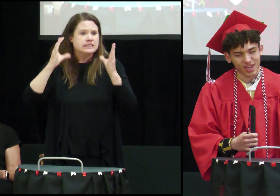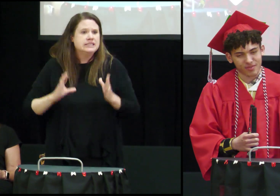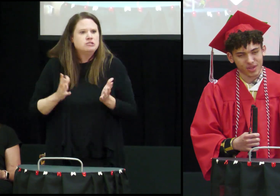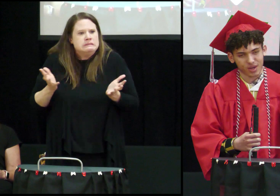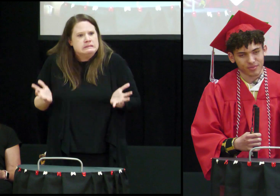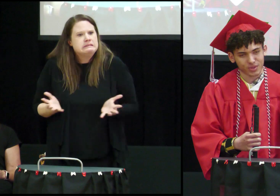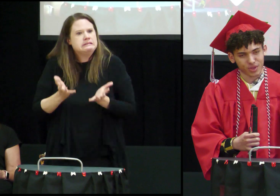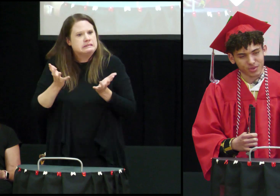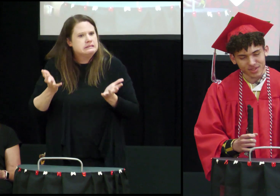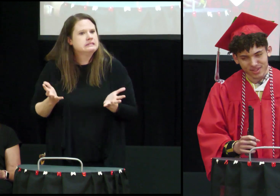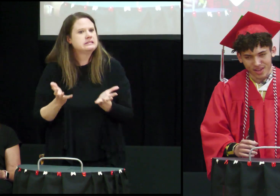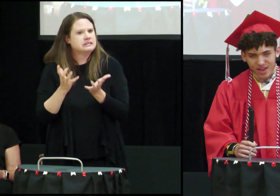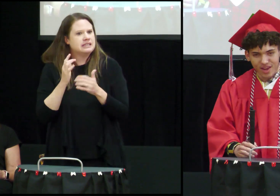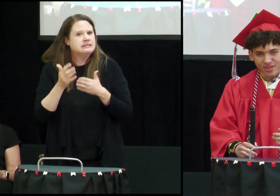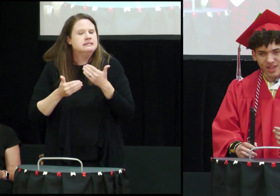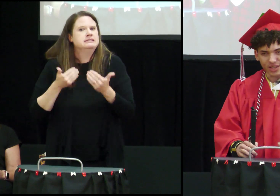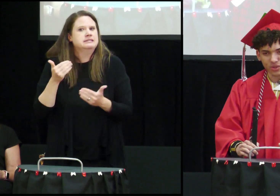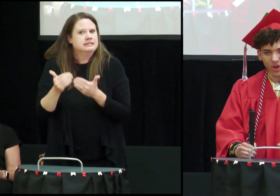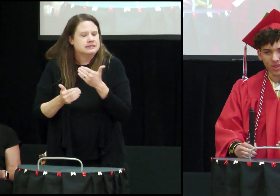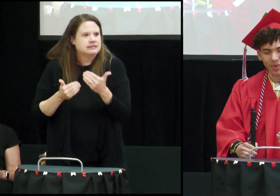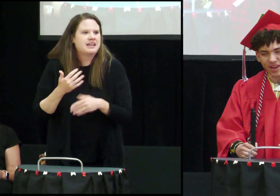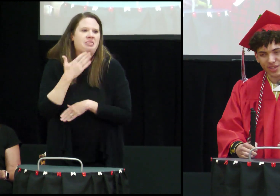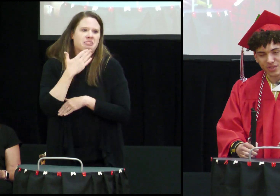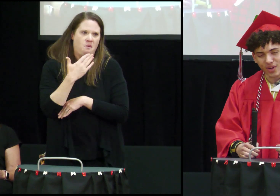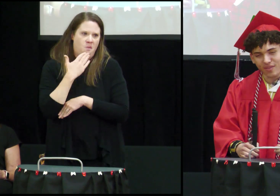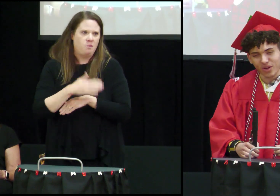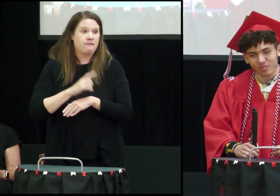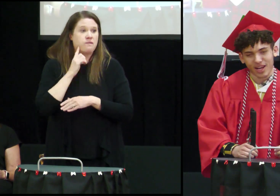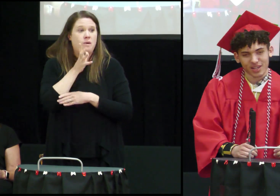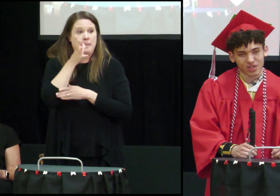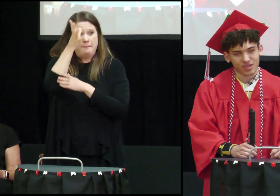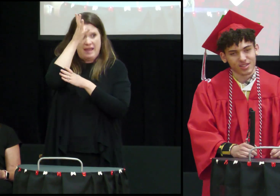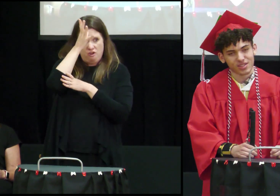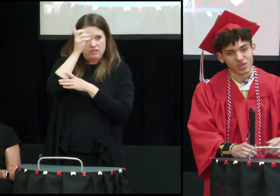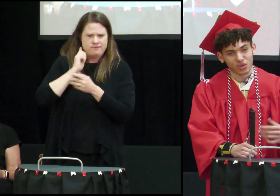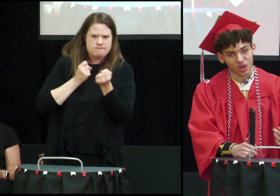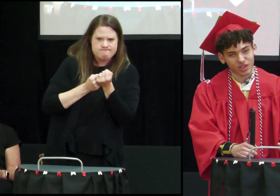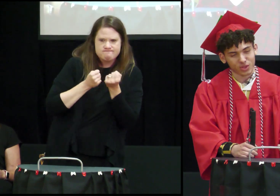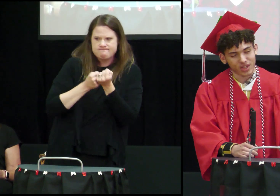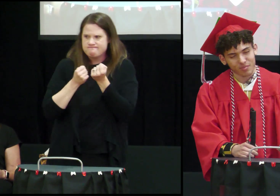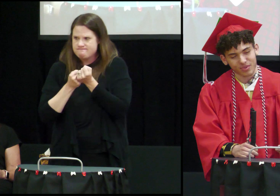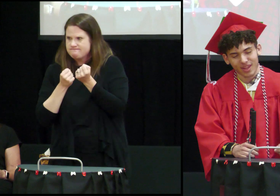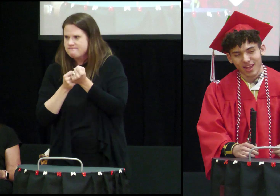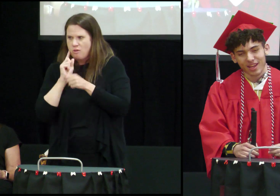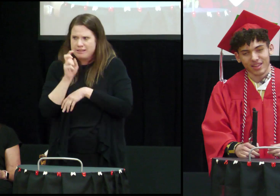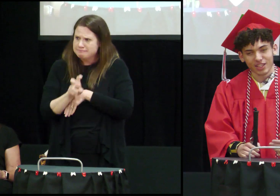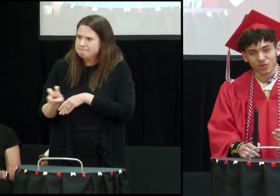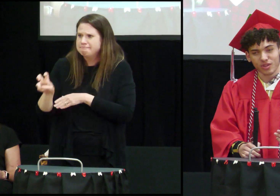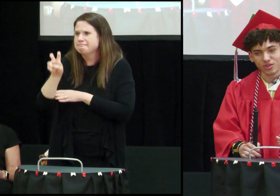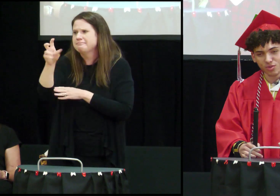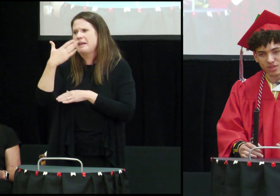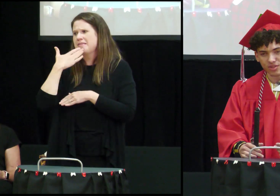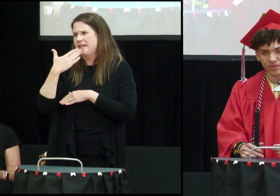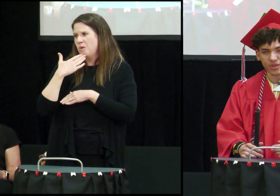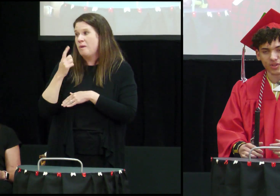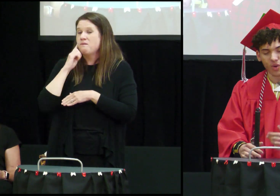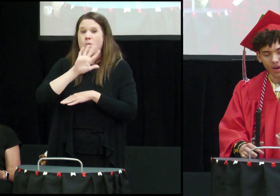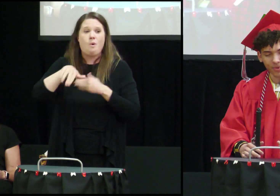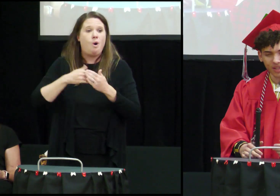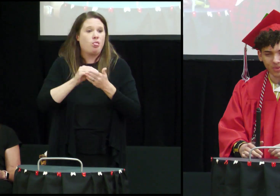our comfort zones. Thank you to all the parents for having our backs on this long trip. And thanks for all the students for cooperating with one